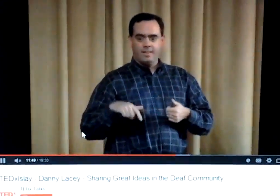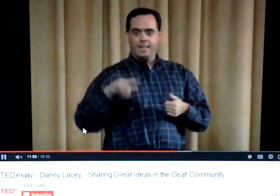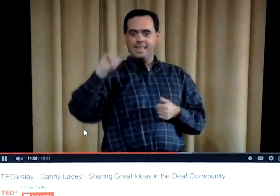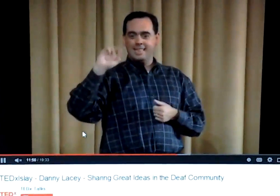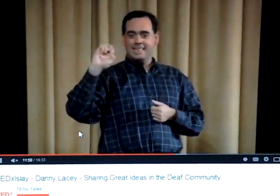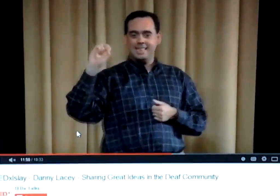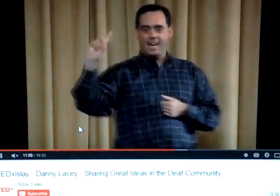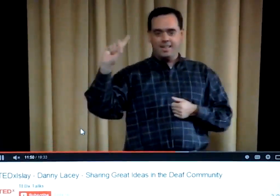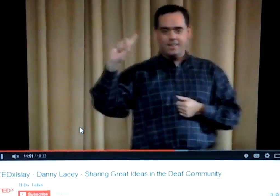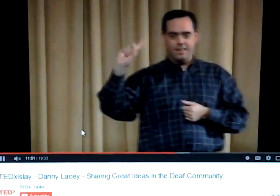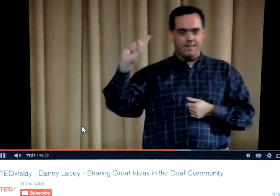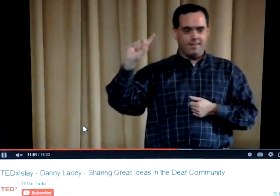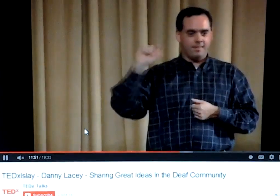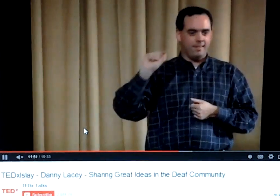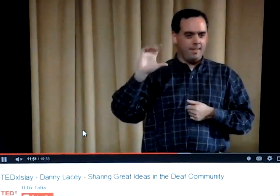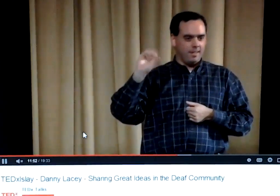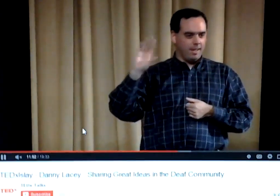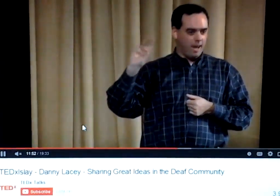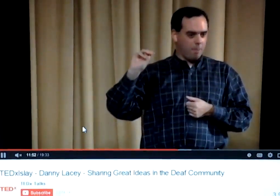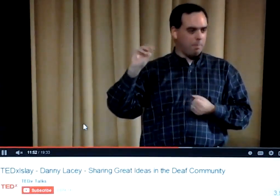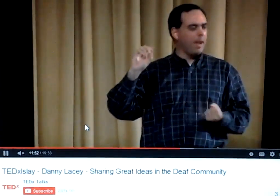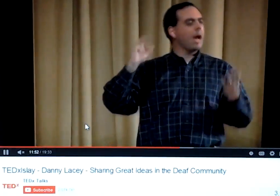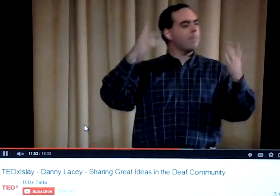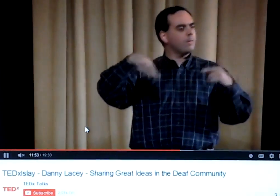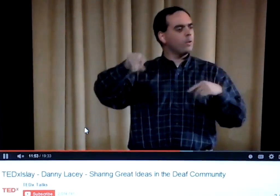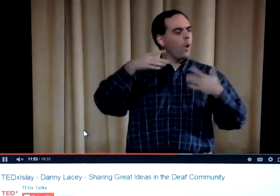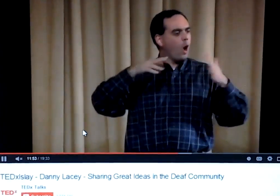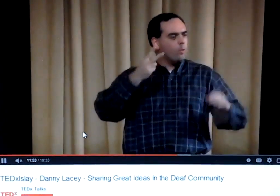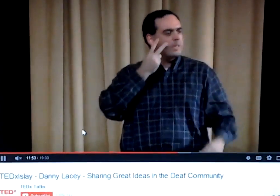different kinds of education. And it's possible that can happen.